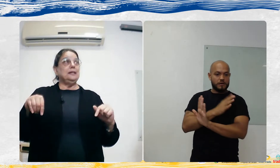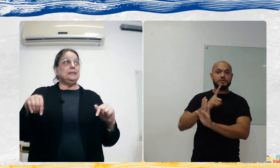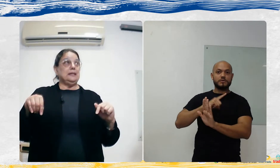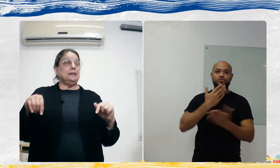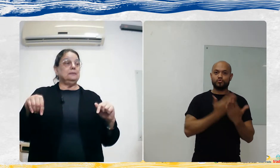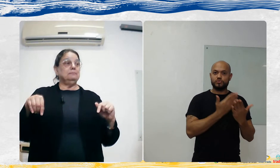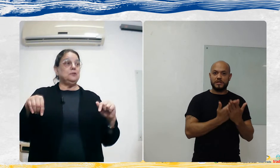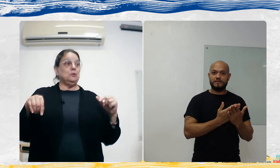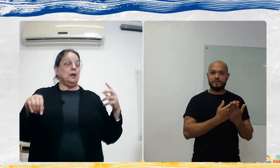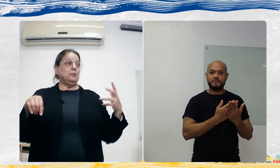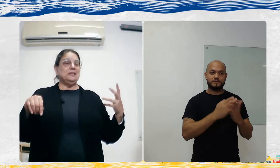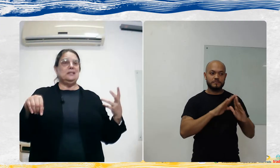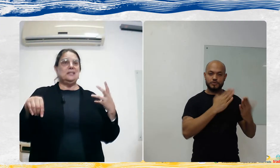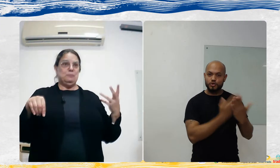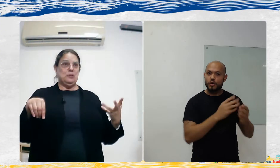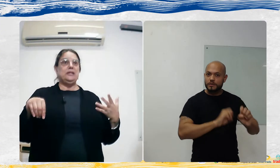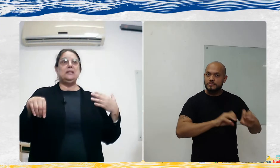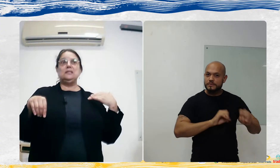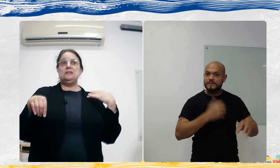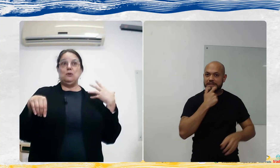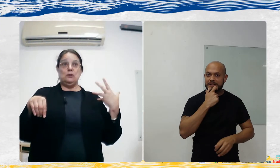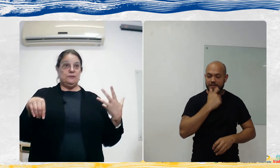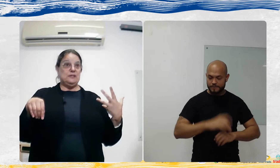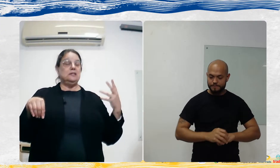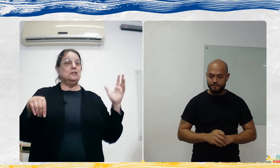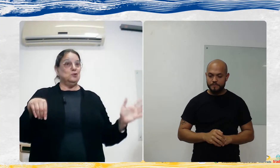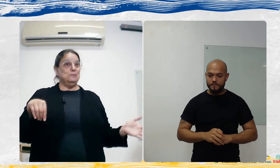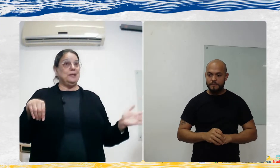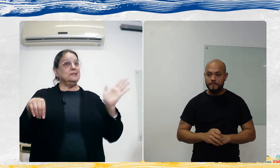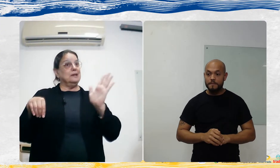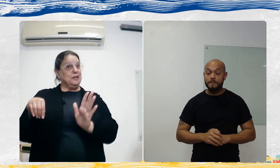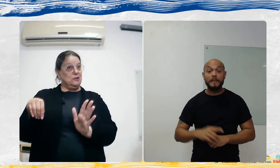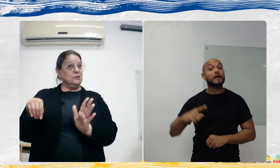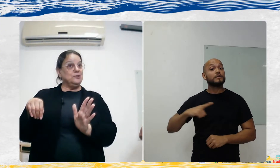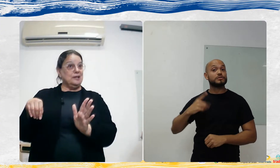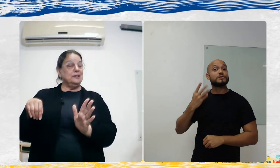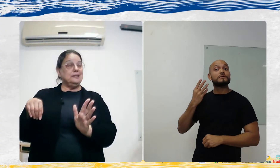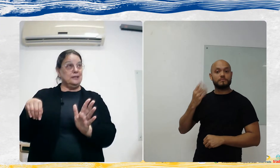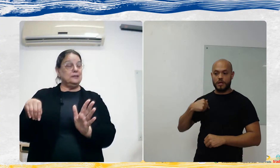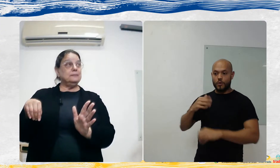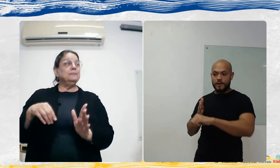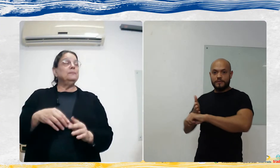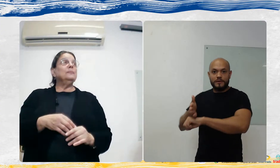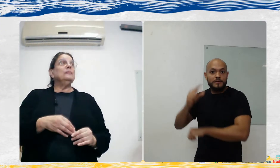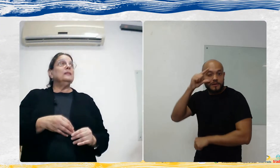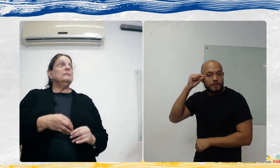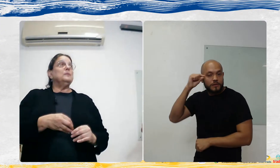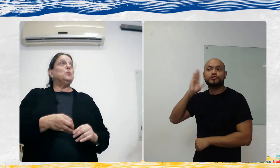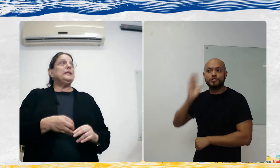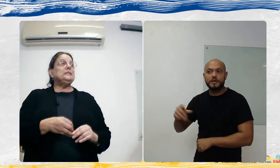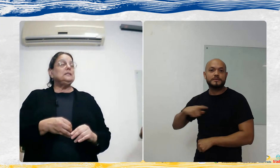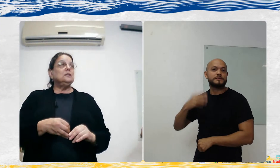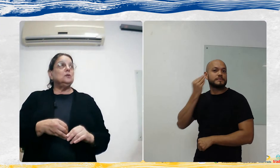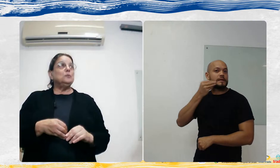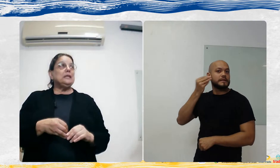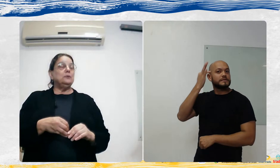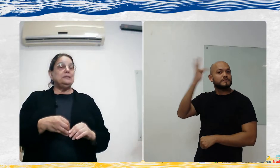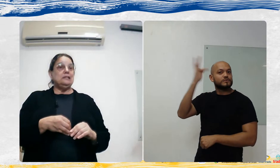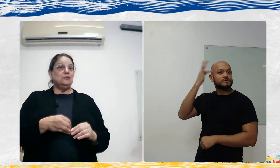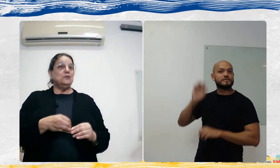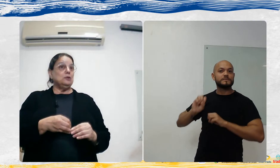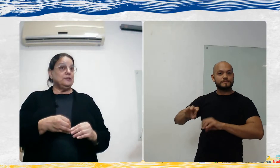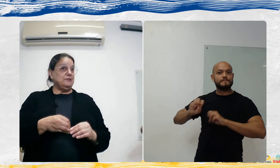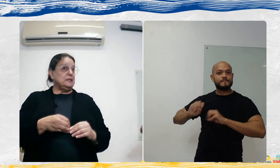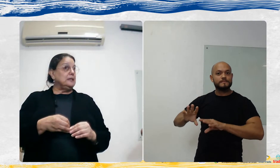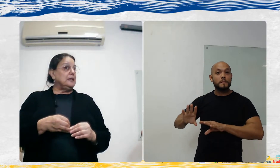to Gallaudet, so I was an experienced philosophy teacher by the time I got to Gallaudet. But what I didn't know was how to